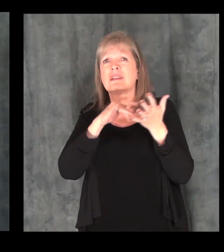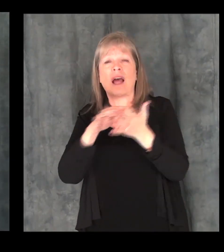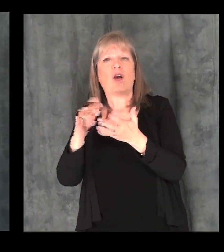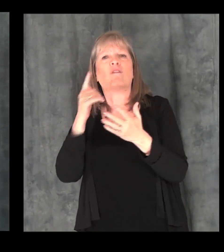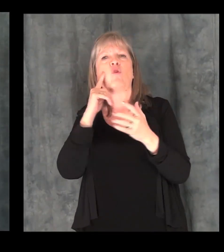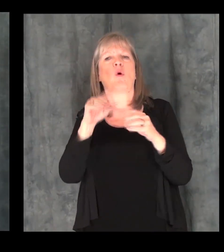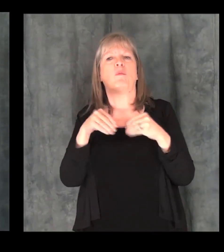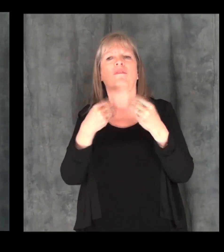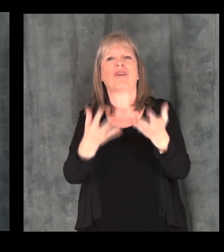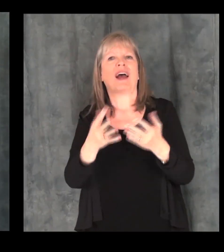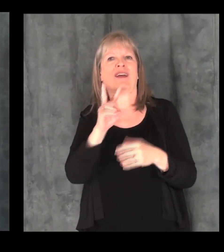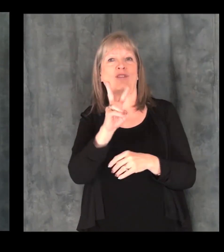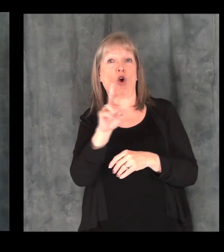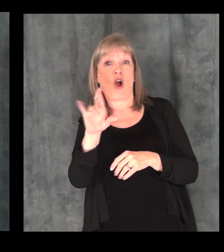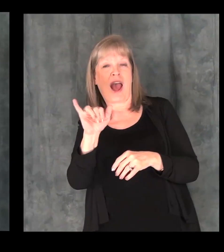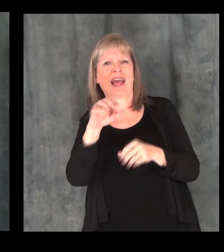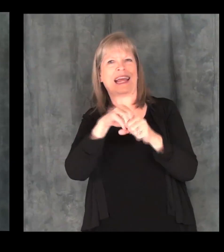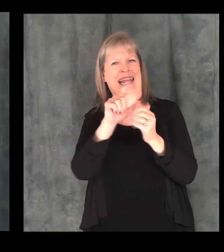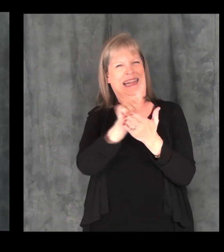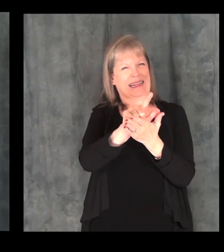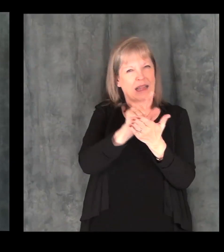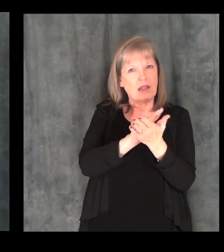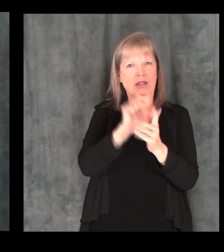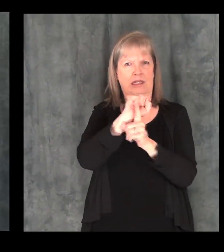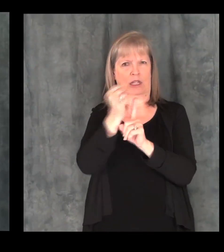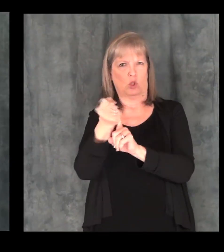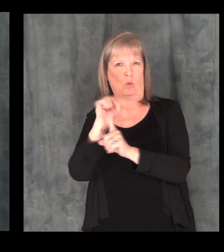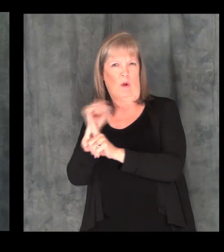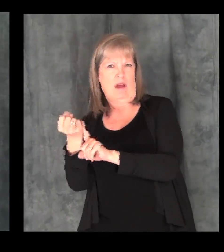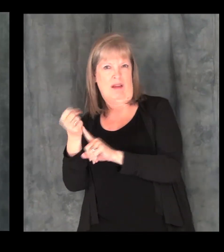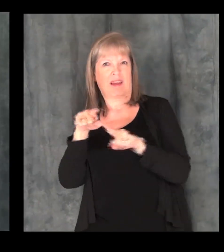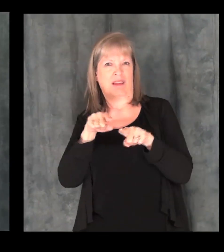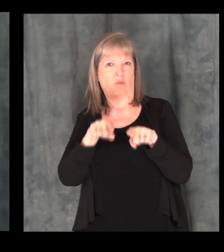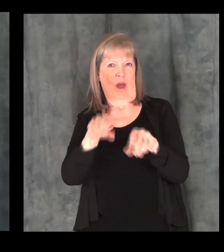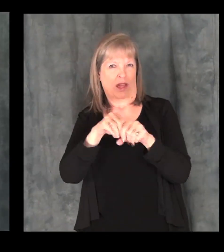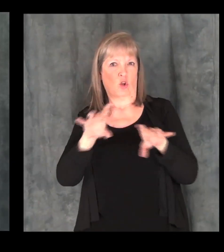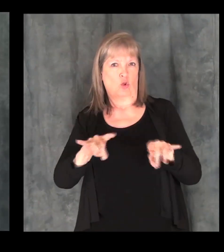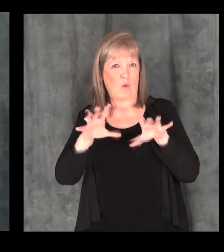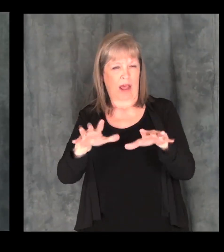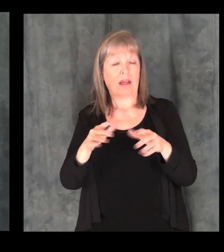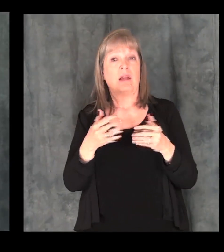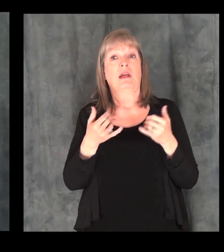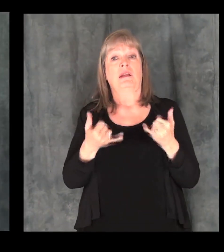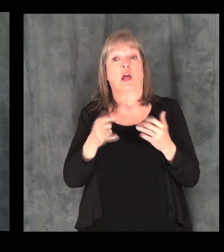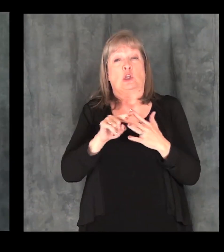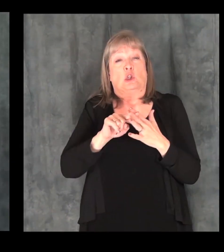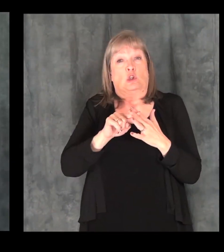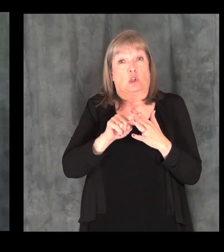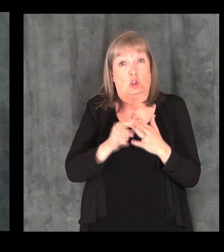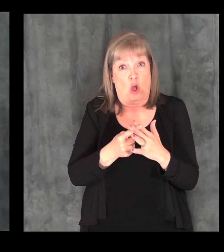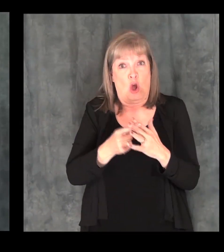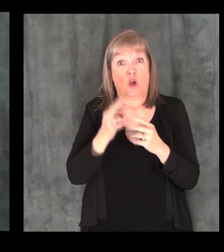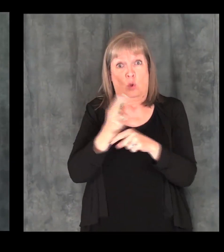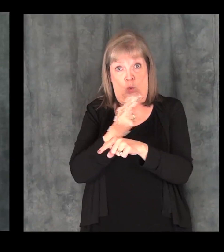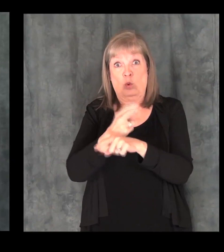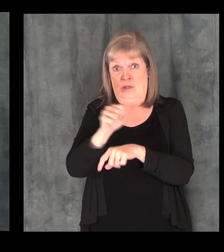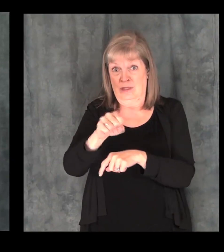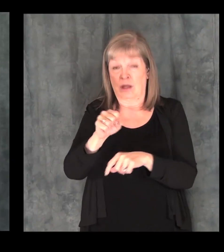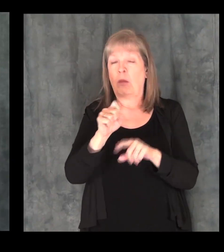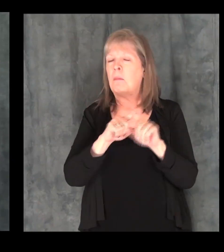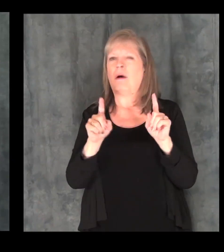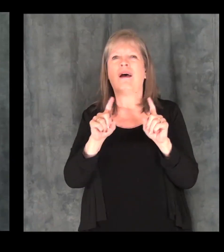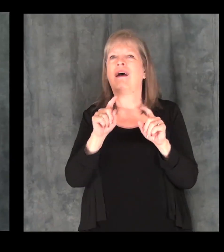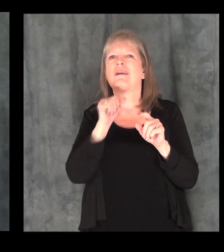remotely in legal contexts in Australia. It is starting to be used, but it's never been studied until we were actually asked